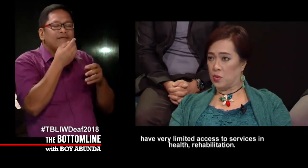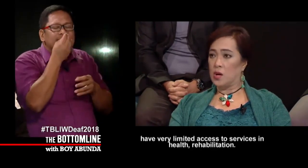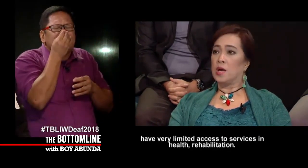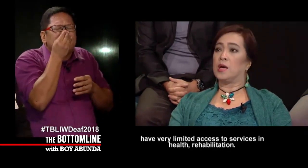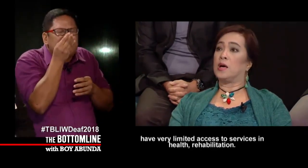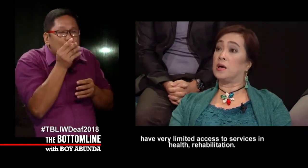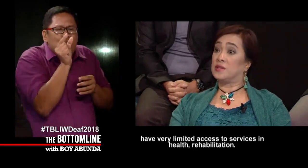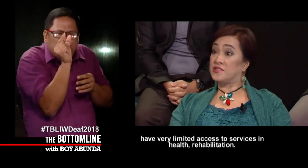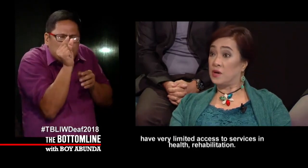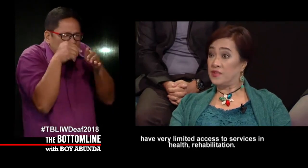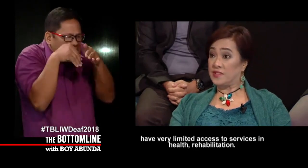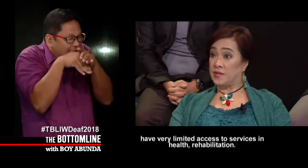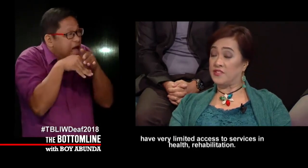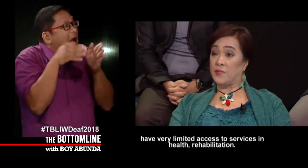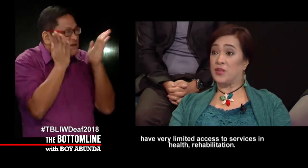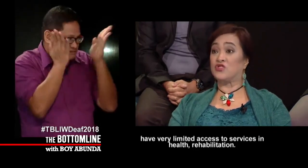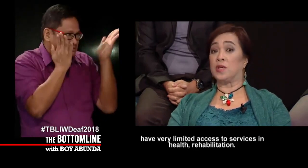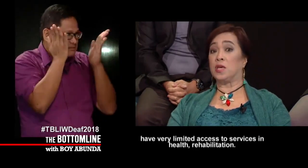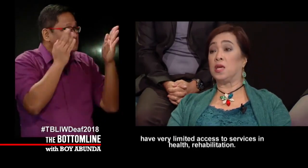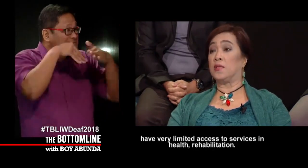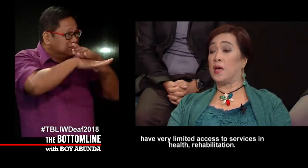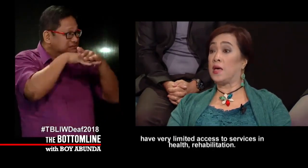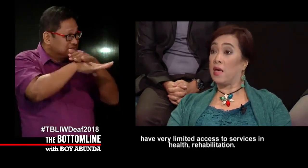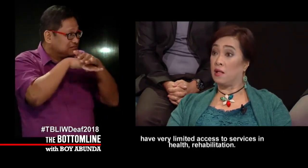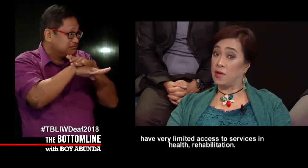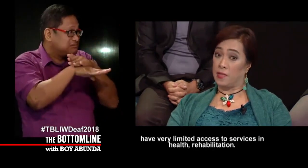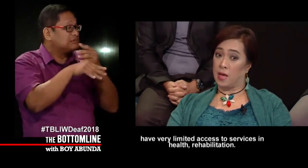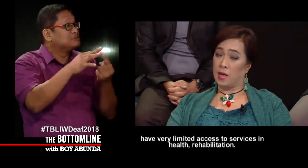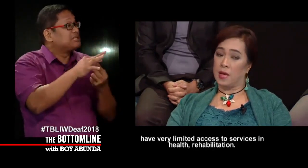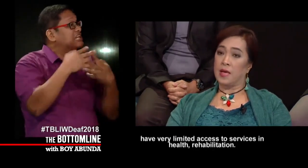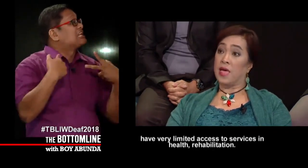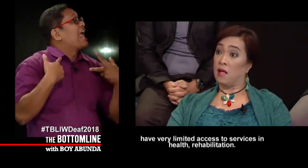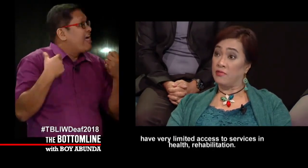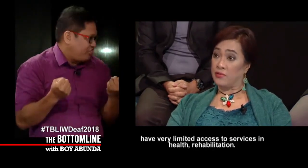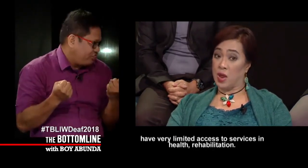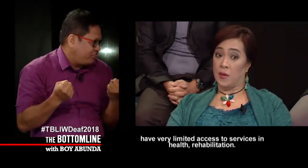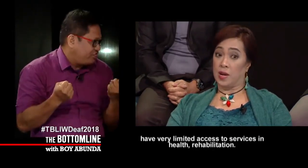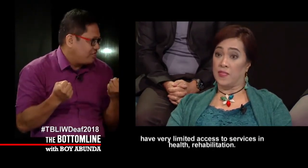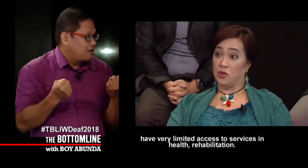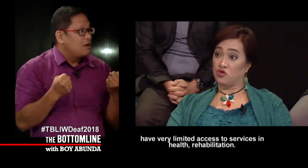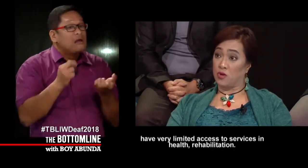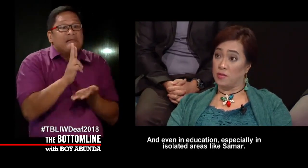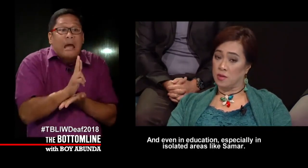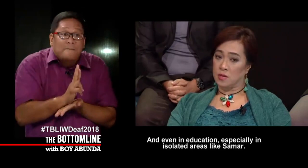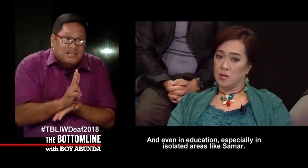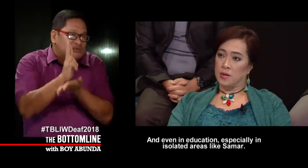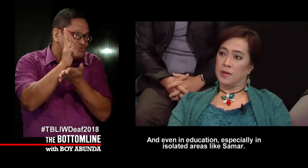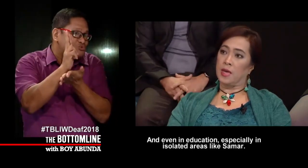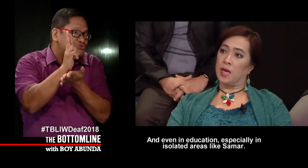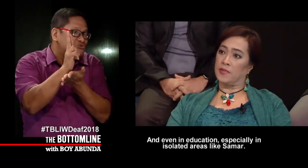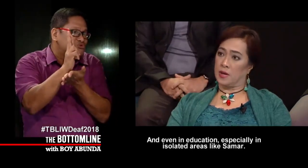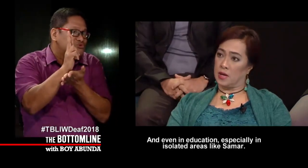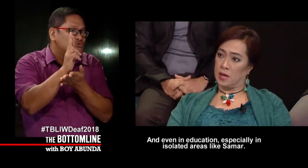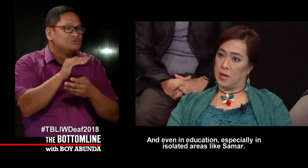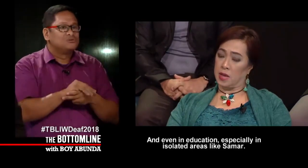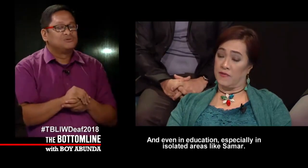to services, especially in health, rehabilitation,